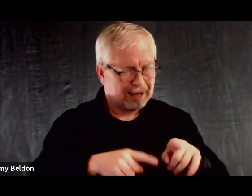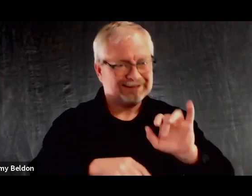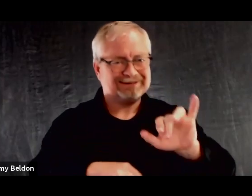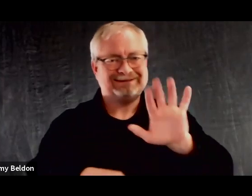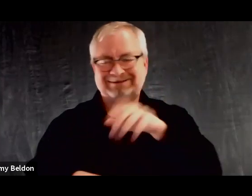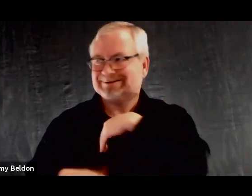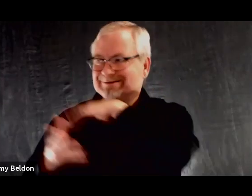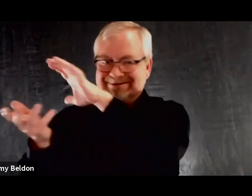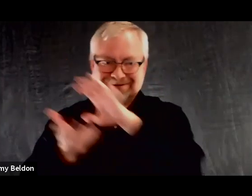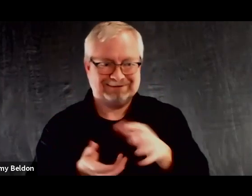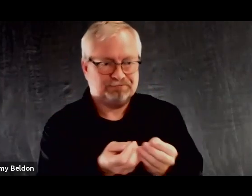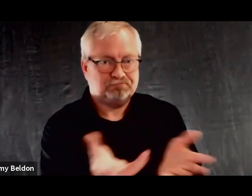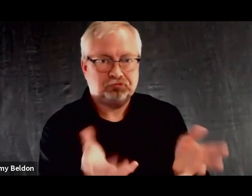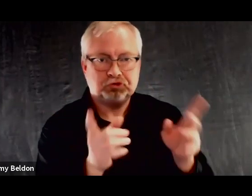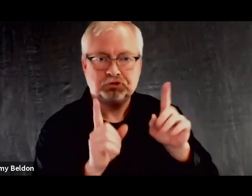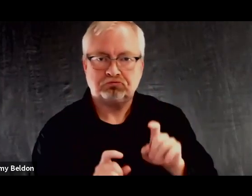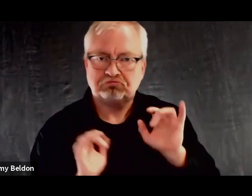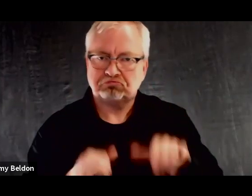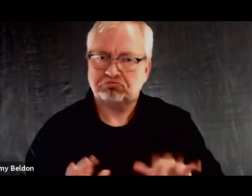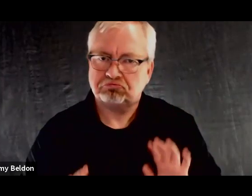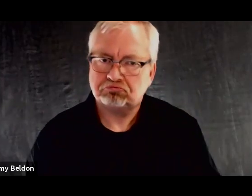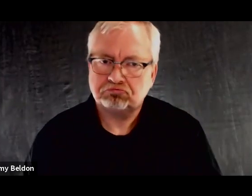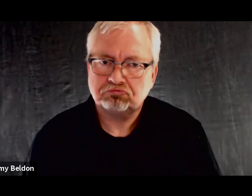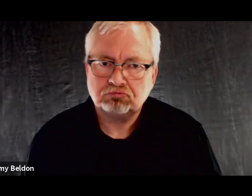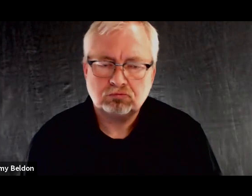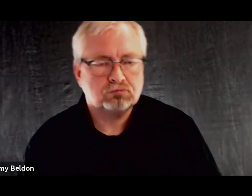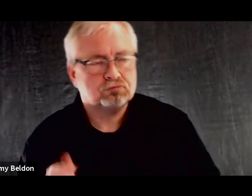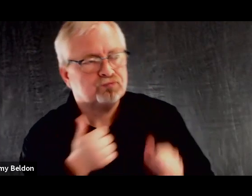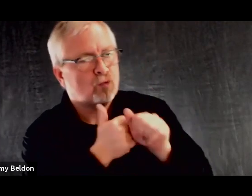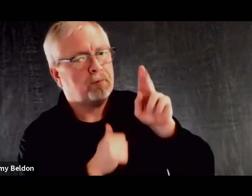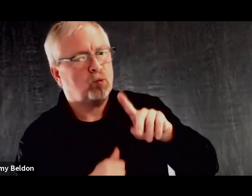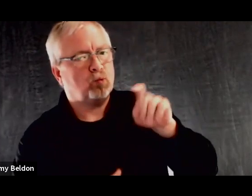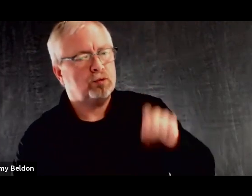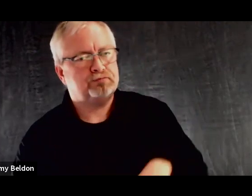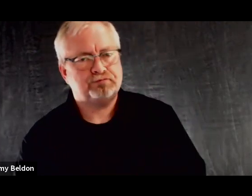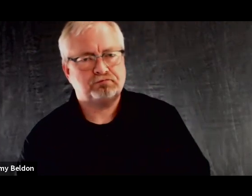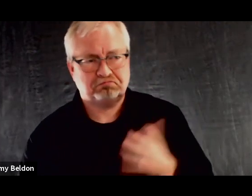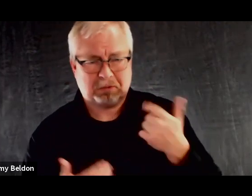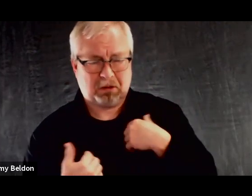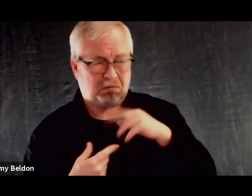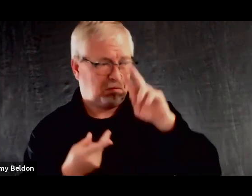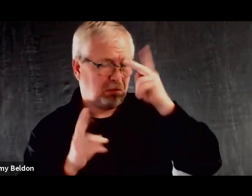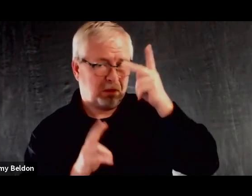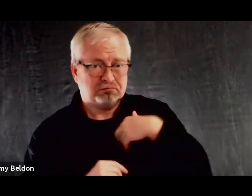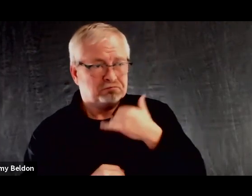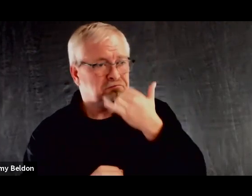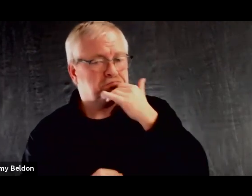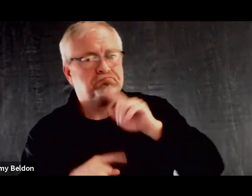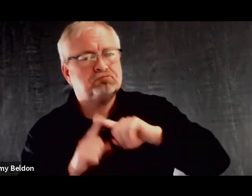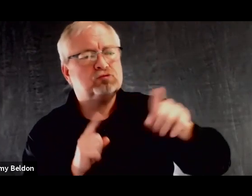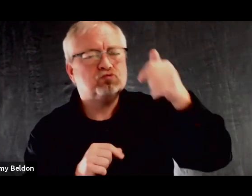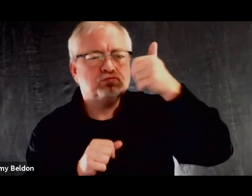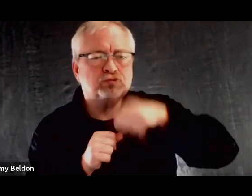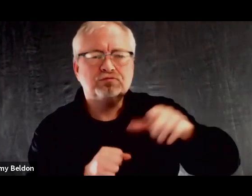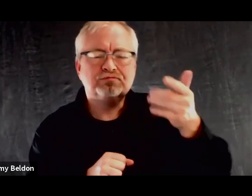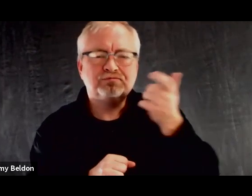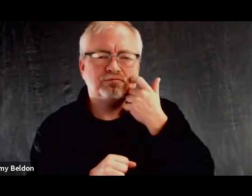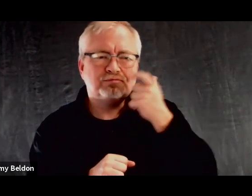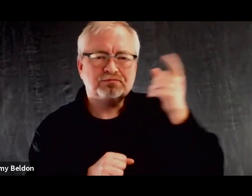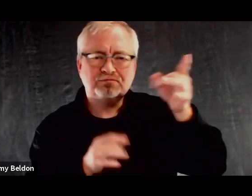a follow-up, because I think you had mentioned this before, maybe, I hope I'm not misinterpreting it, but I think you said before that in certain laws, sort of